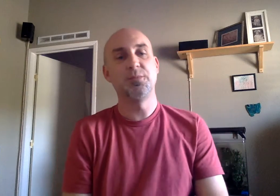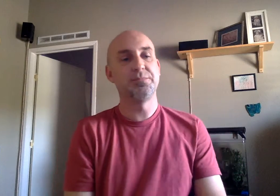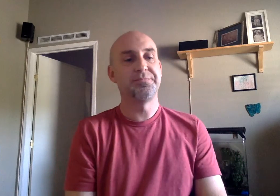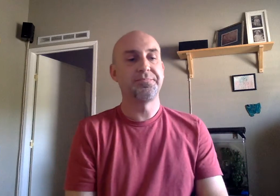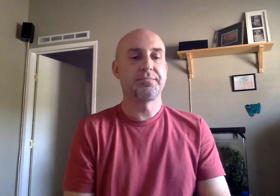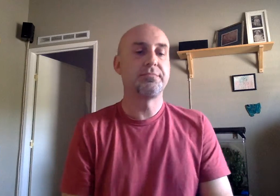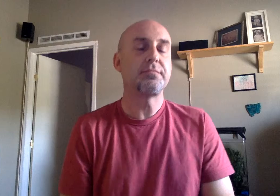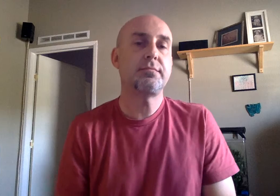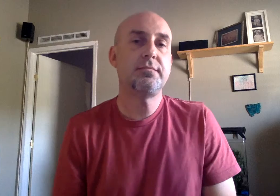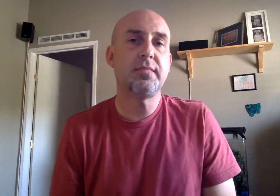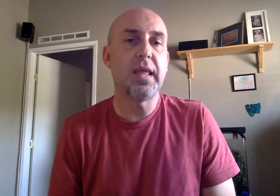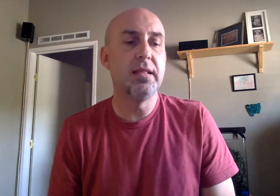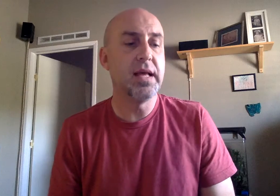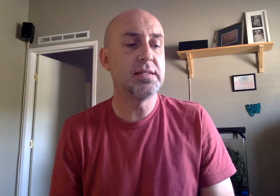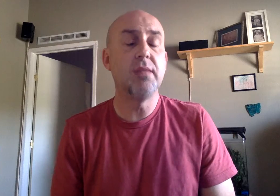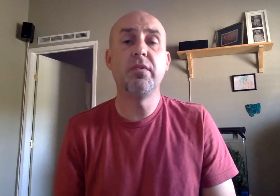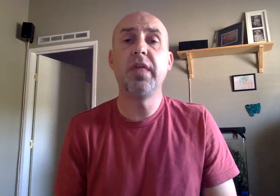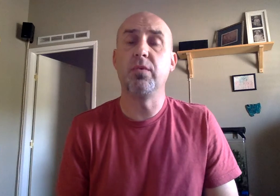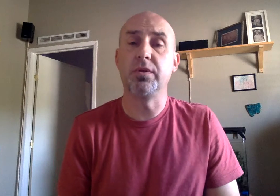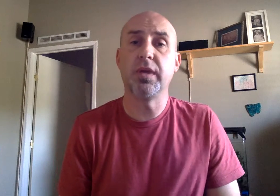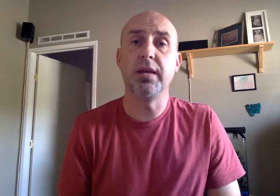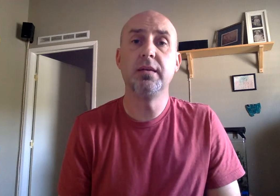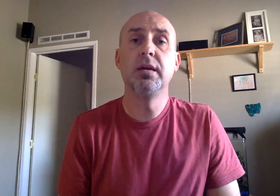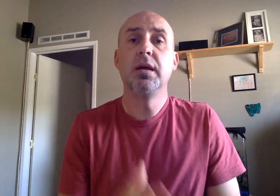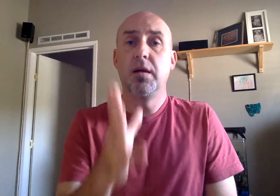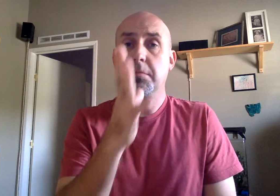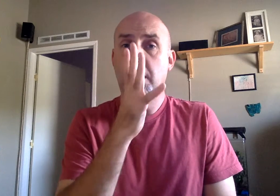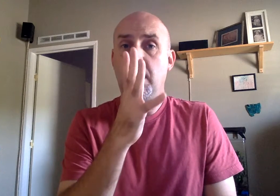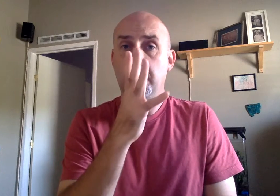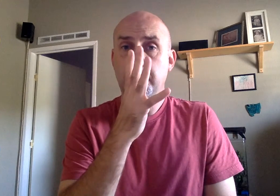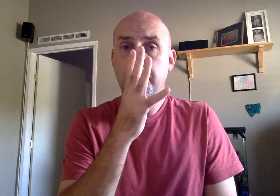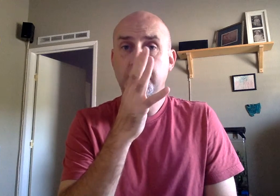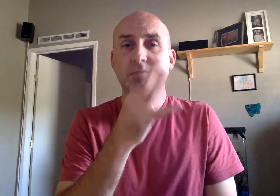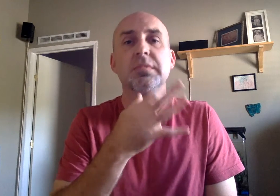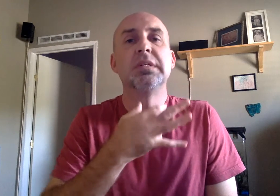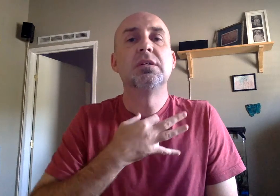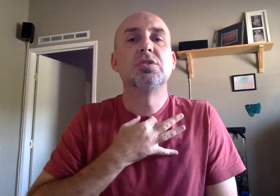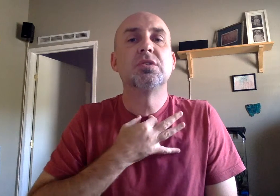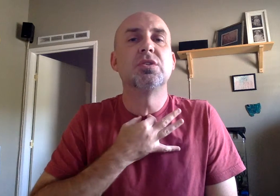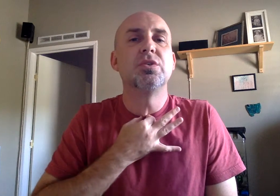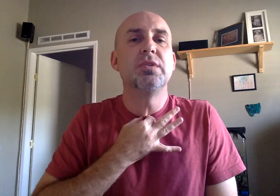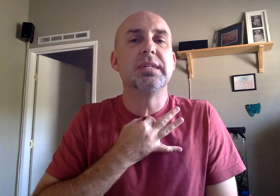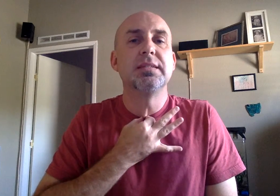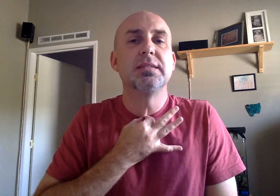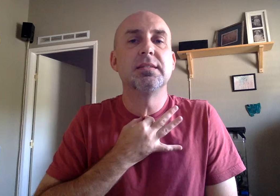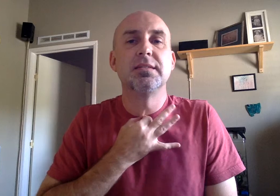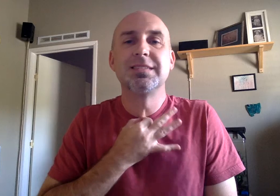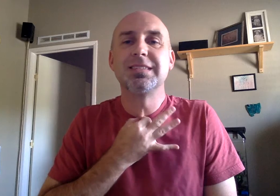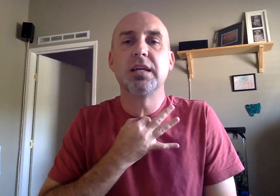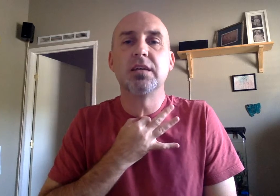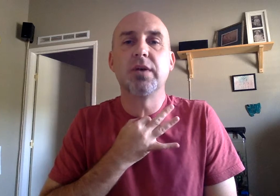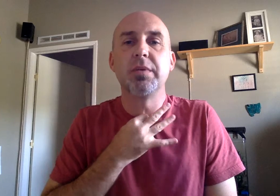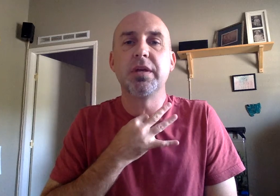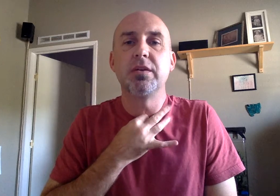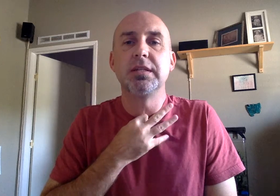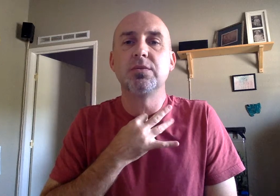last time for that one, okay? Mom, curious, kind of grabbing here, these 3